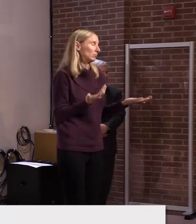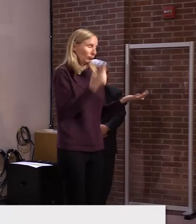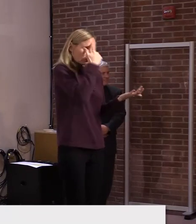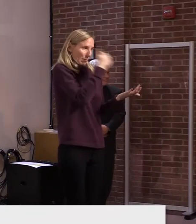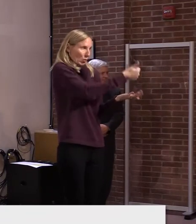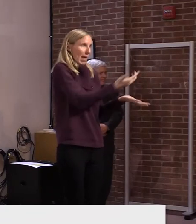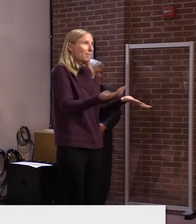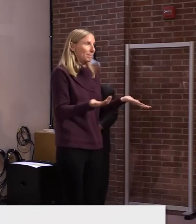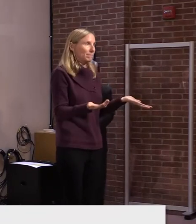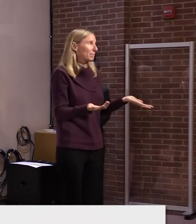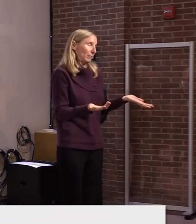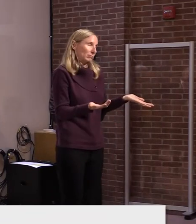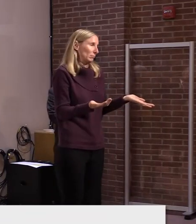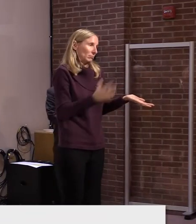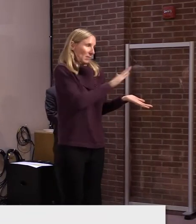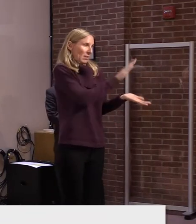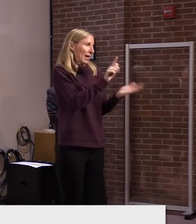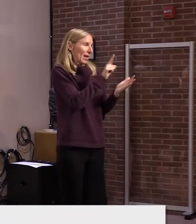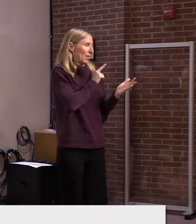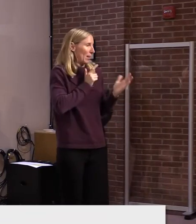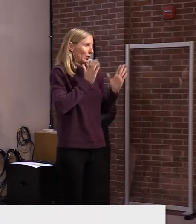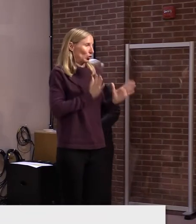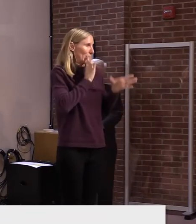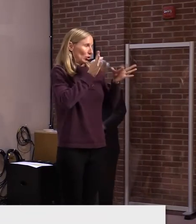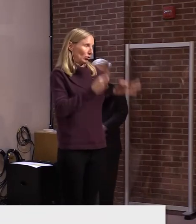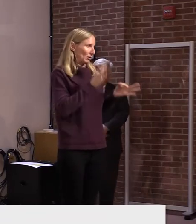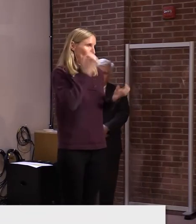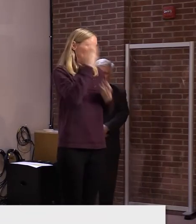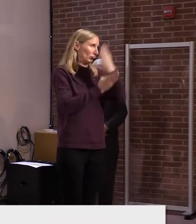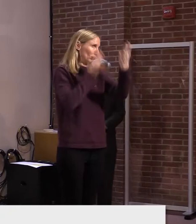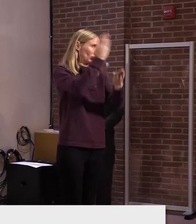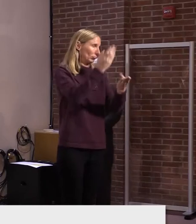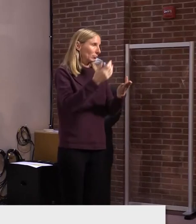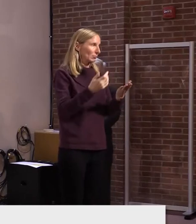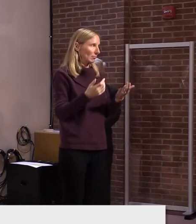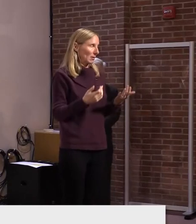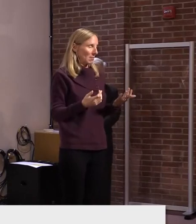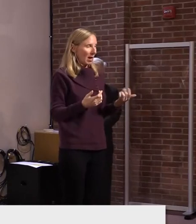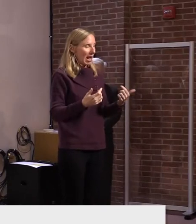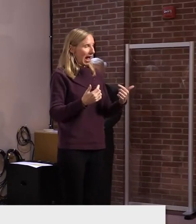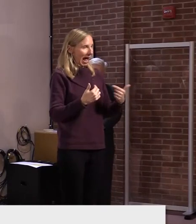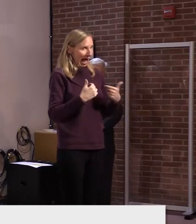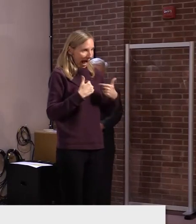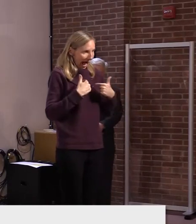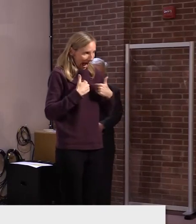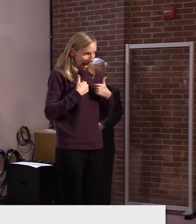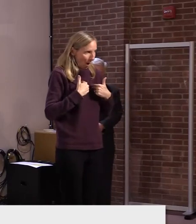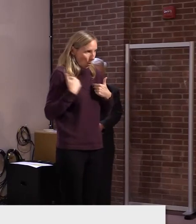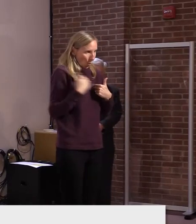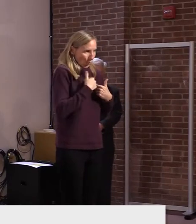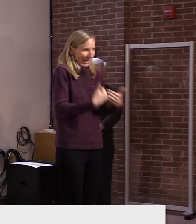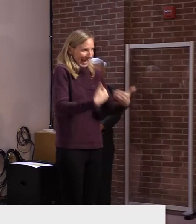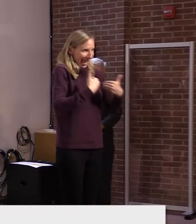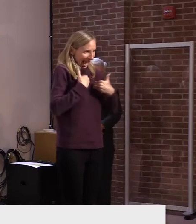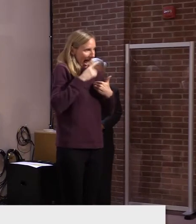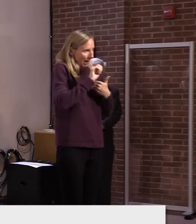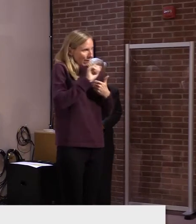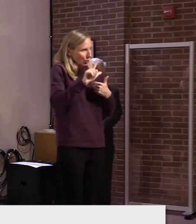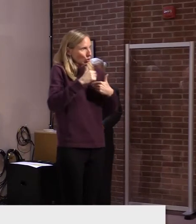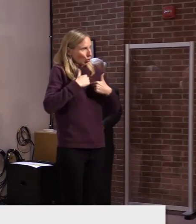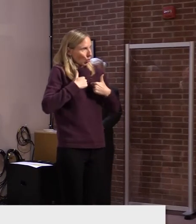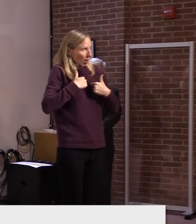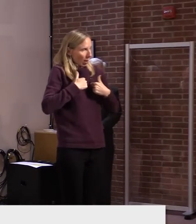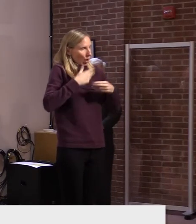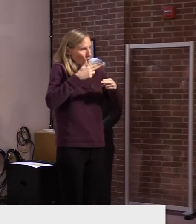up to them. But as far as the tools that we have, I mean, I have the tool. It's the